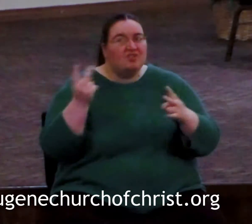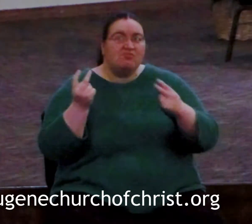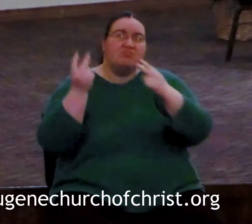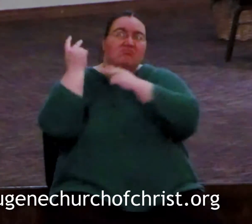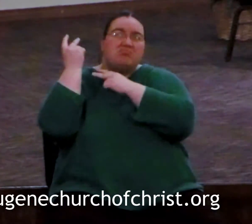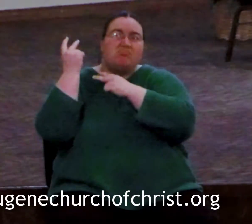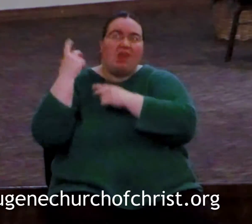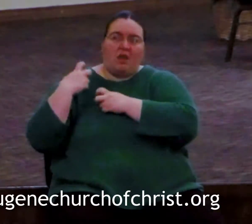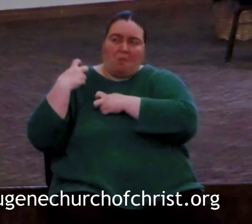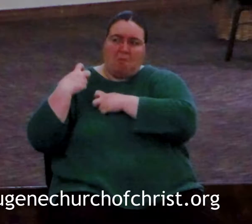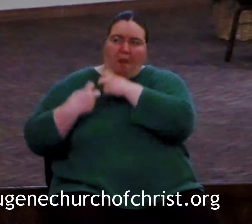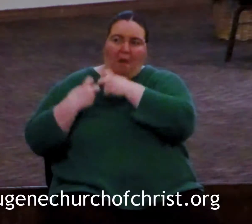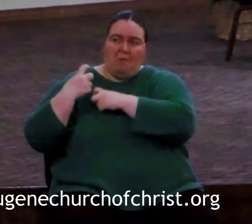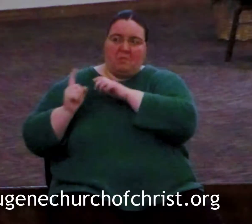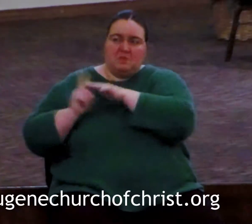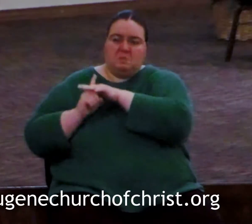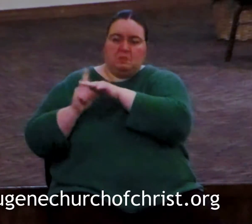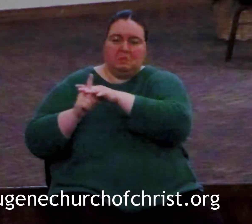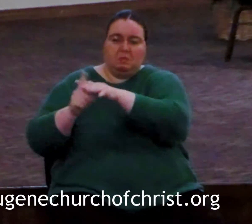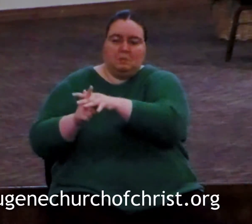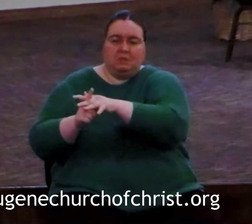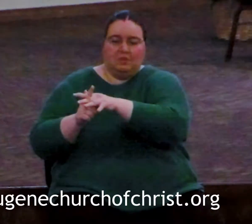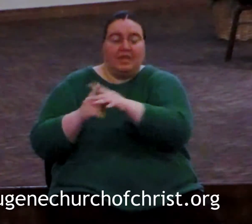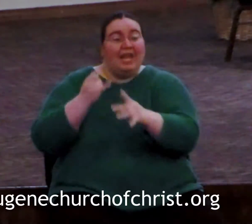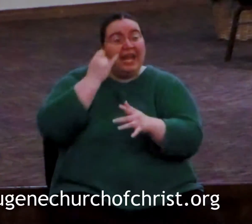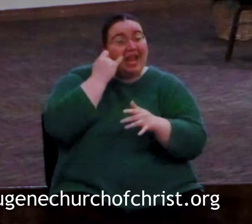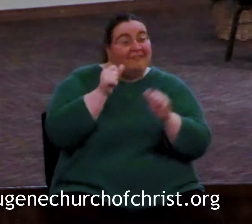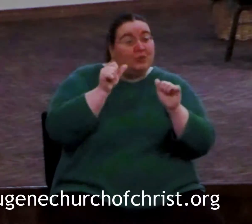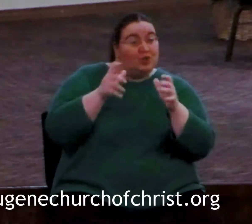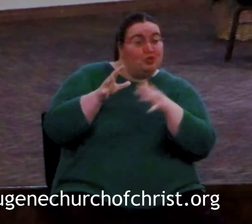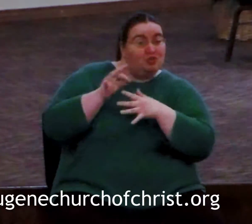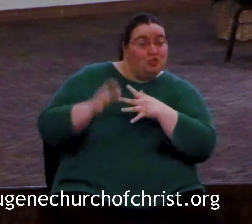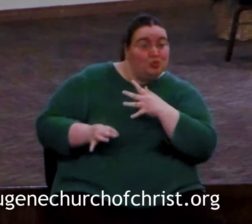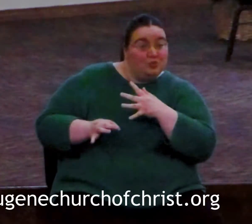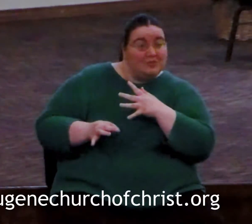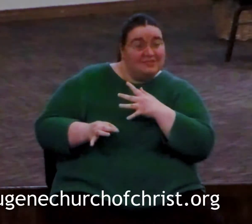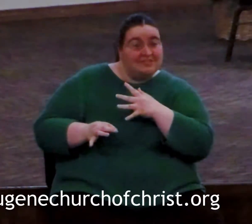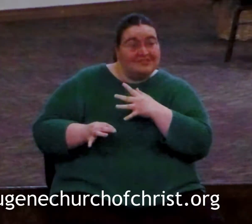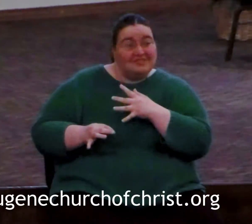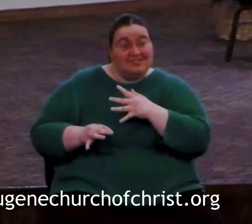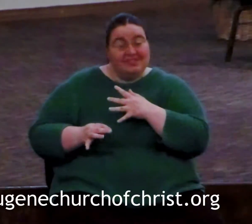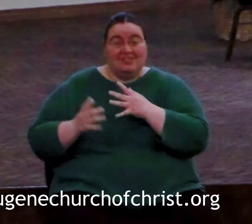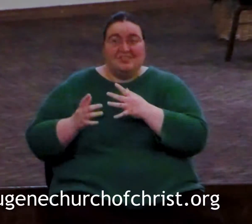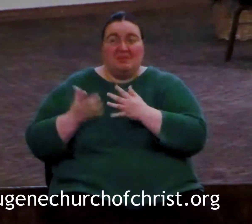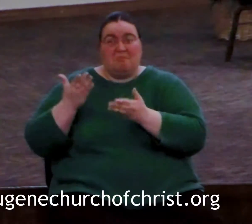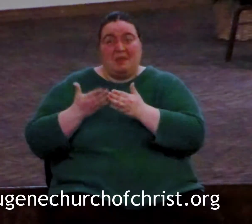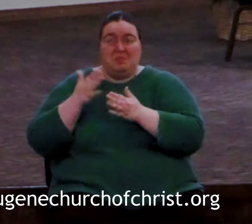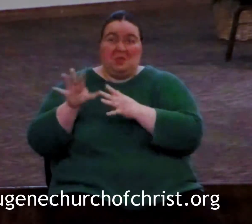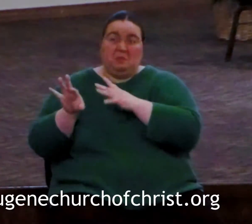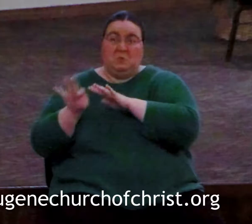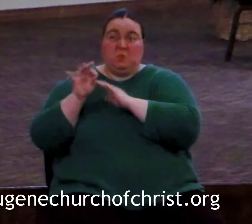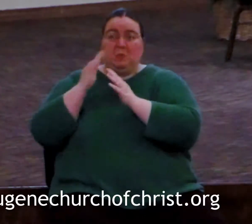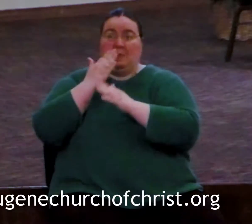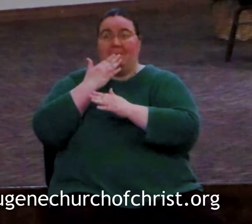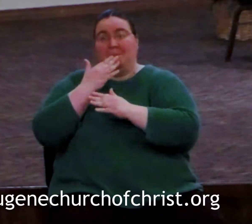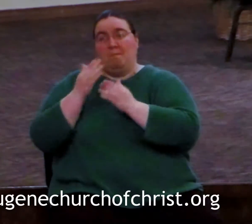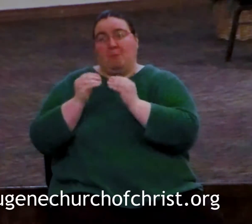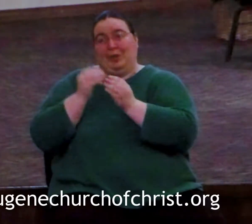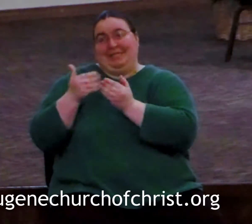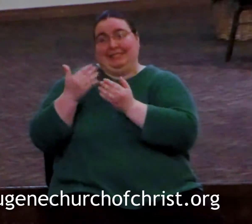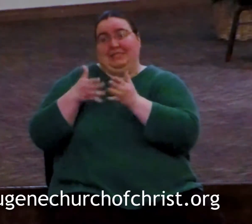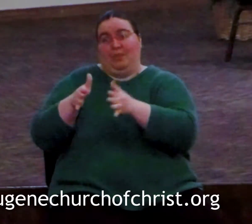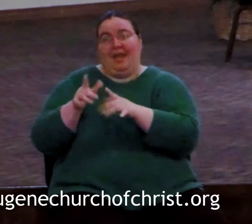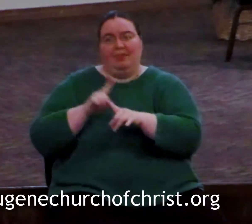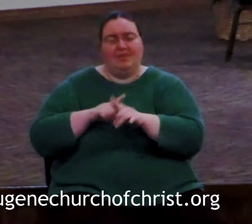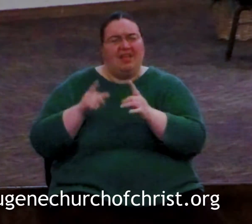way, you probably, if you could choose on some of those, might have chosen an easier way to do it. But when you think about the lessons that have